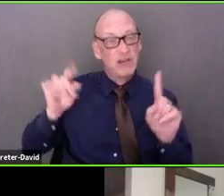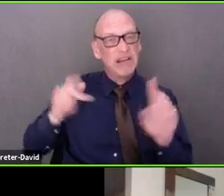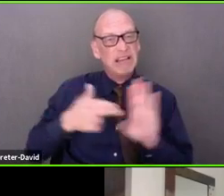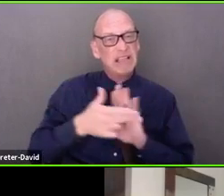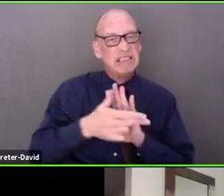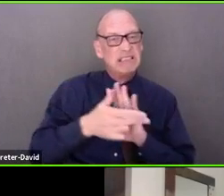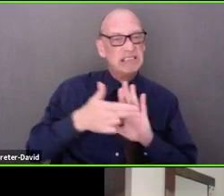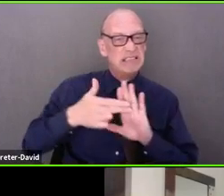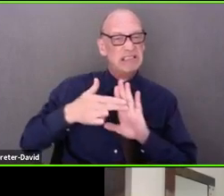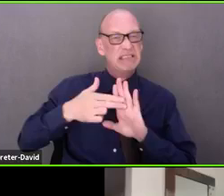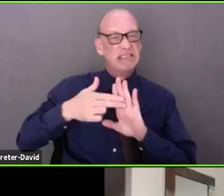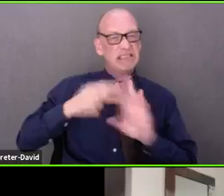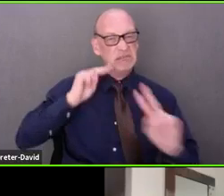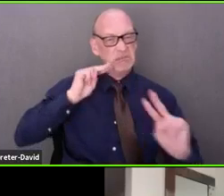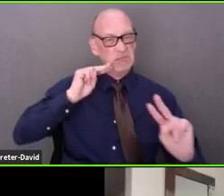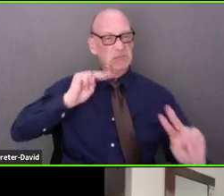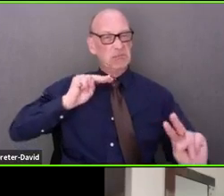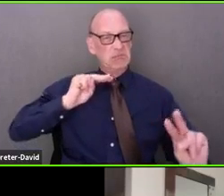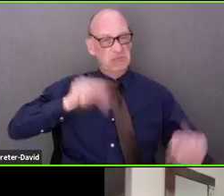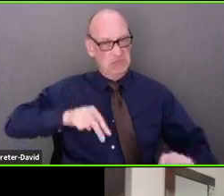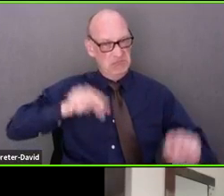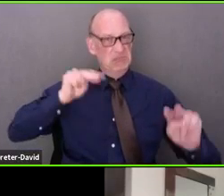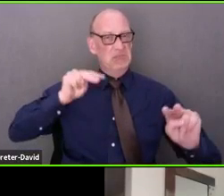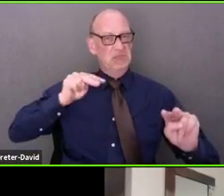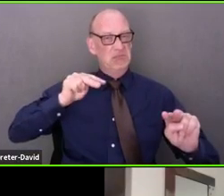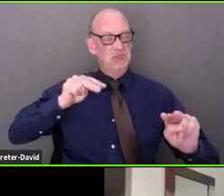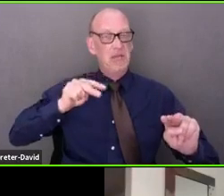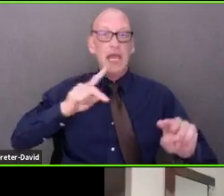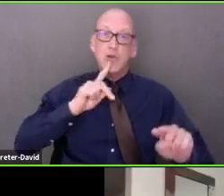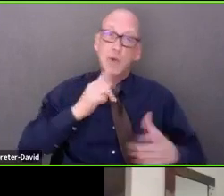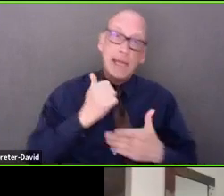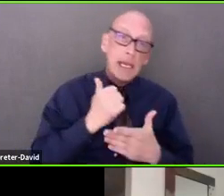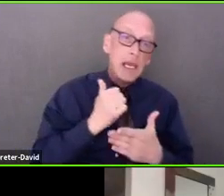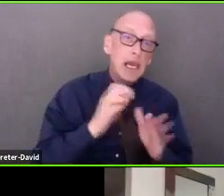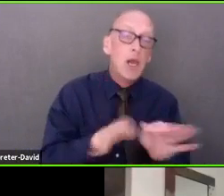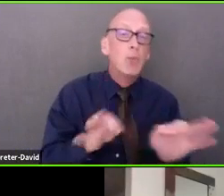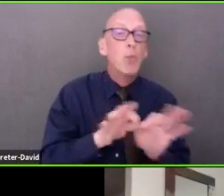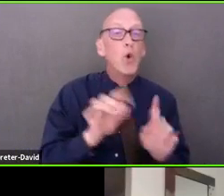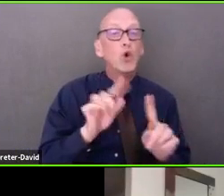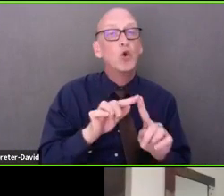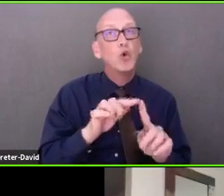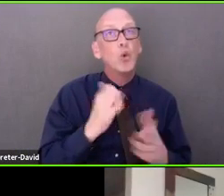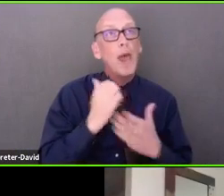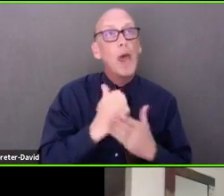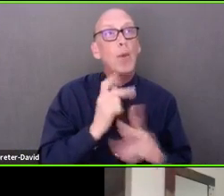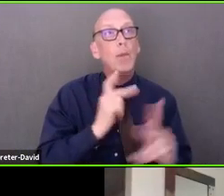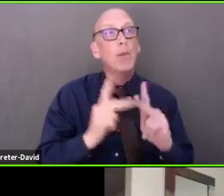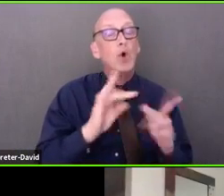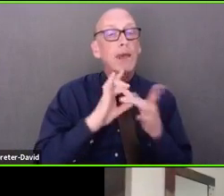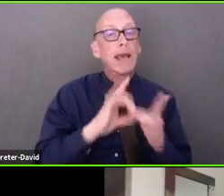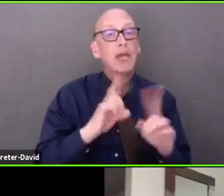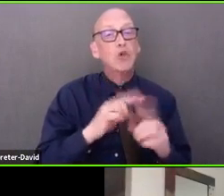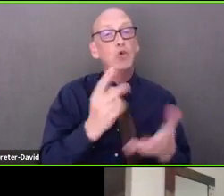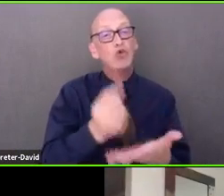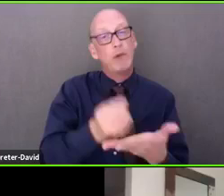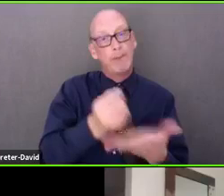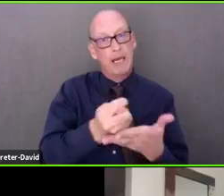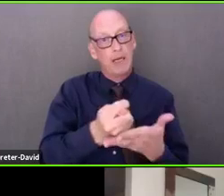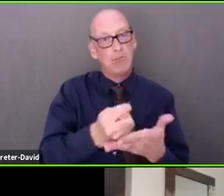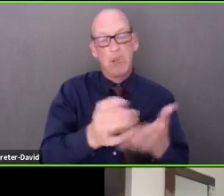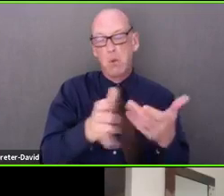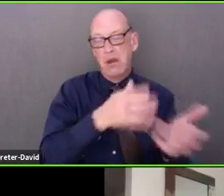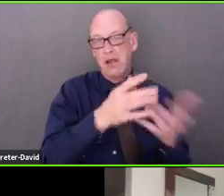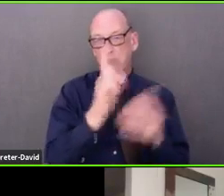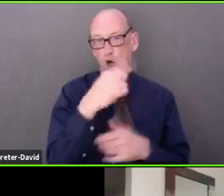is really, it's important to help people connect to treatment, whatever that treatment looks like for someone. We